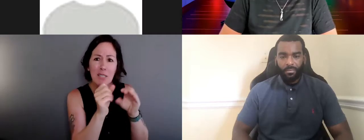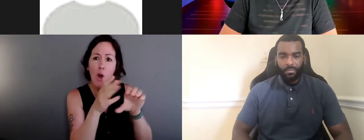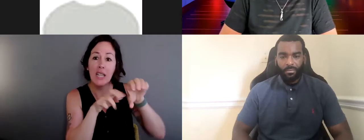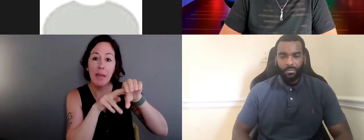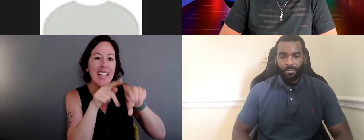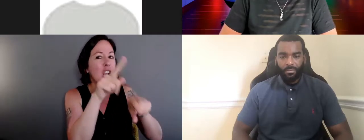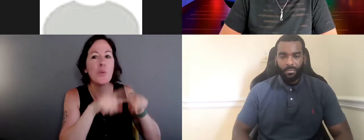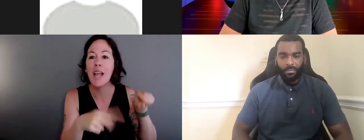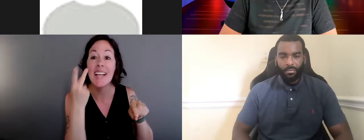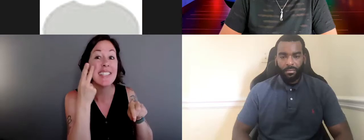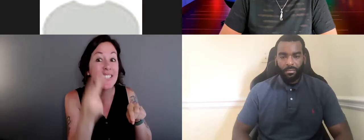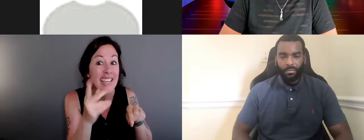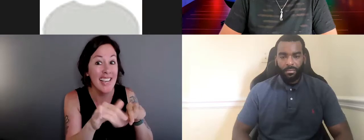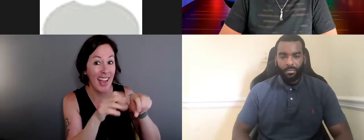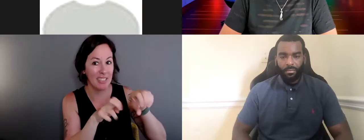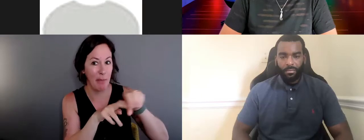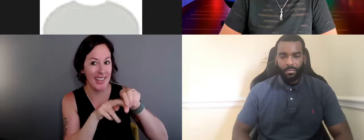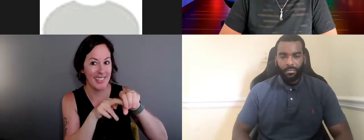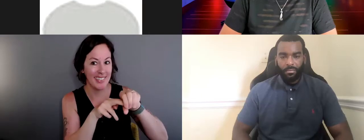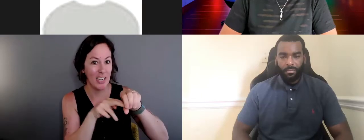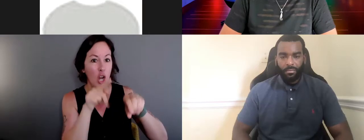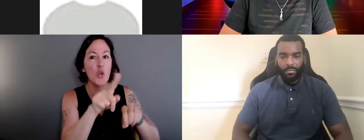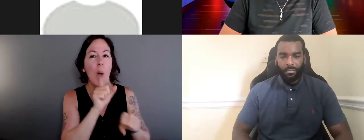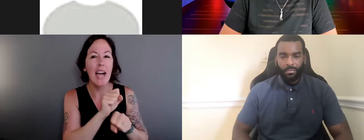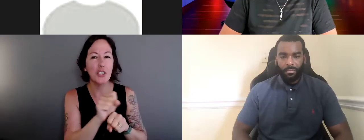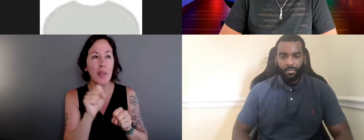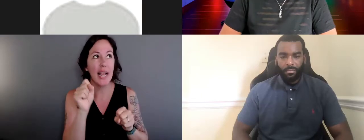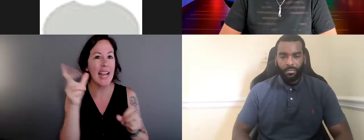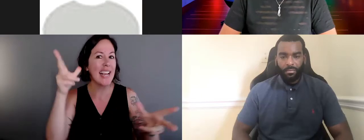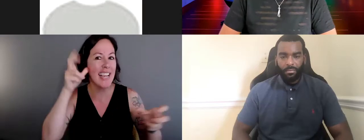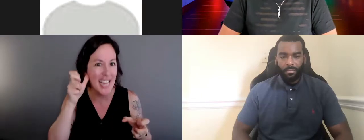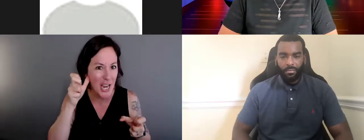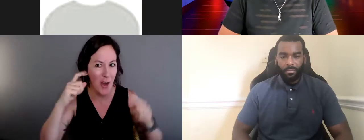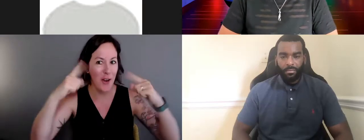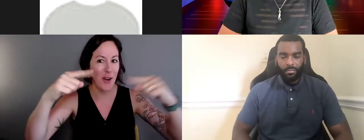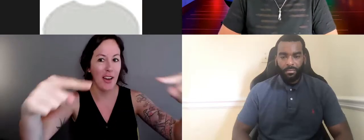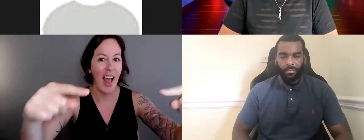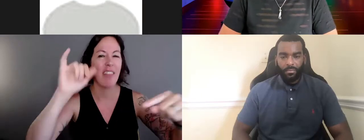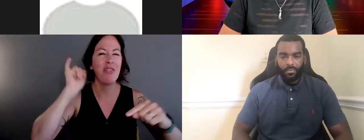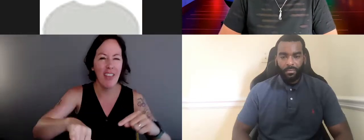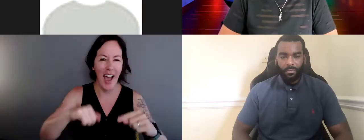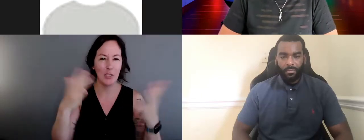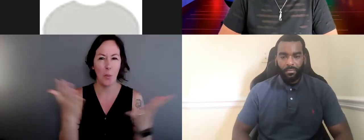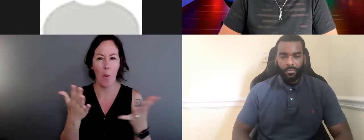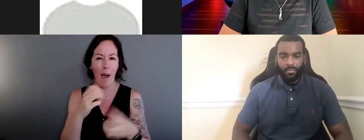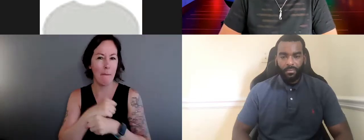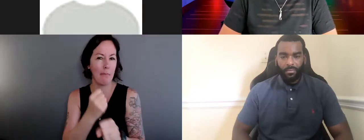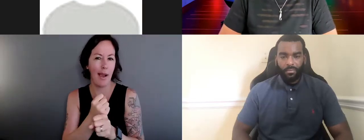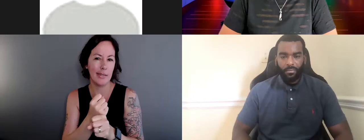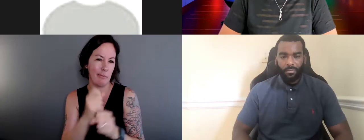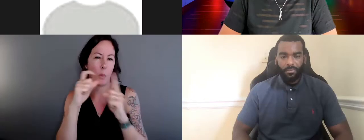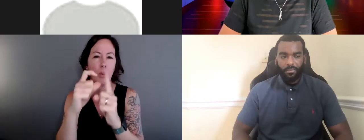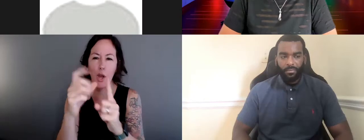actually create sound. So you're using a very small space that is not visible to the eyes, and you're using your